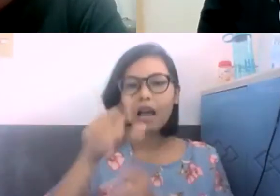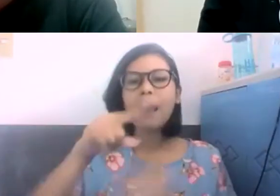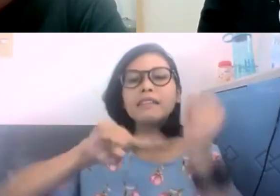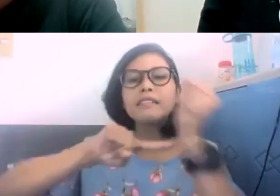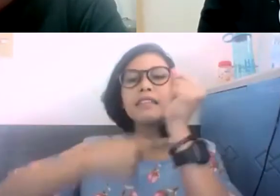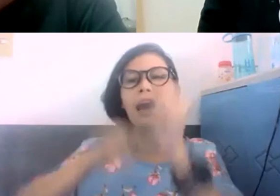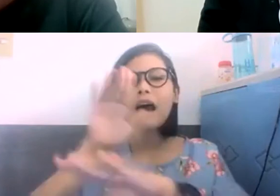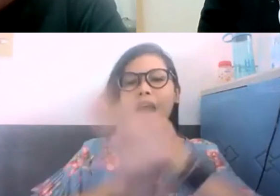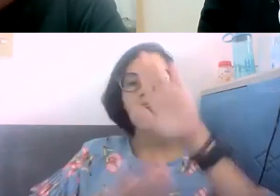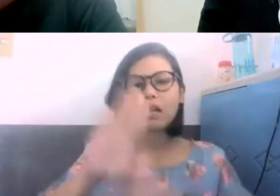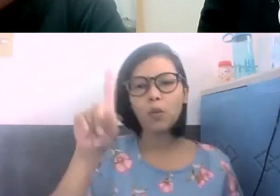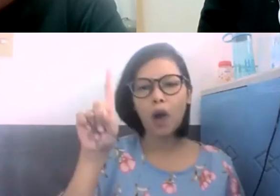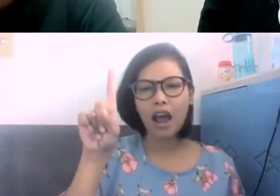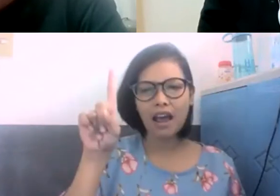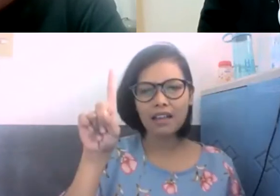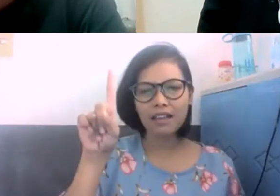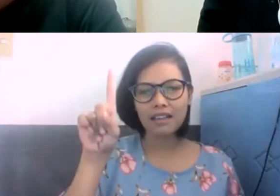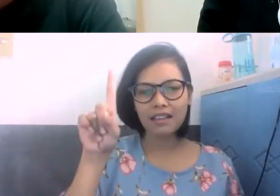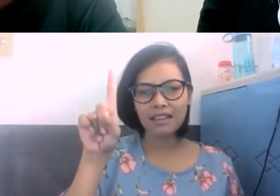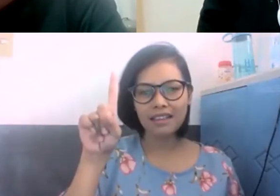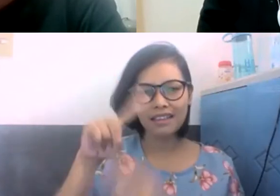So as a group, we discussed that